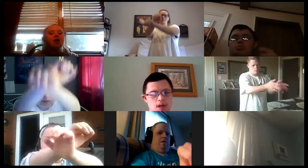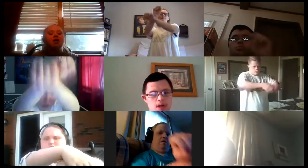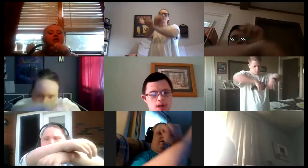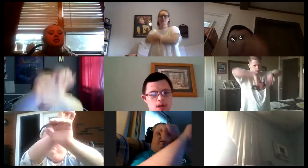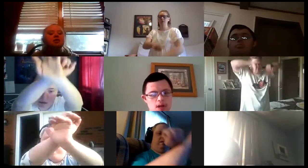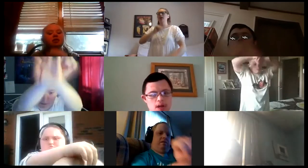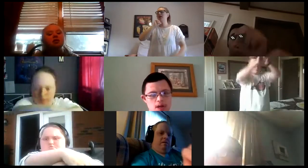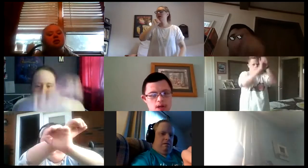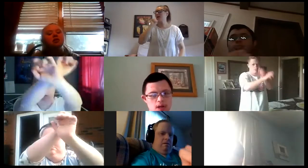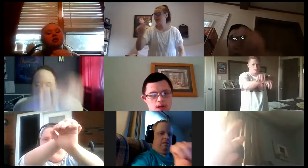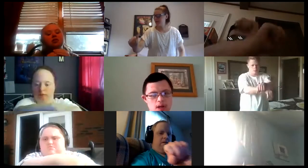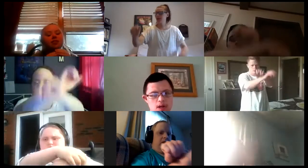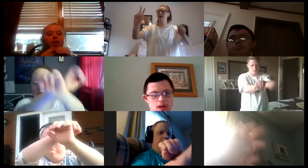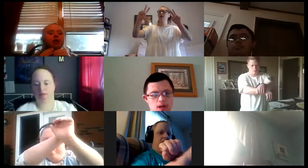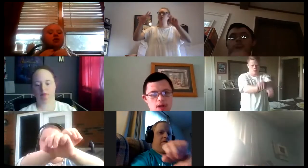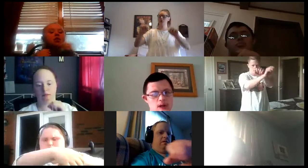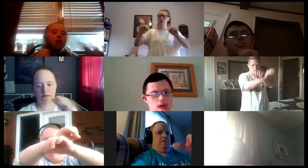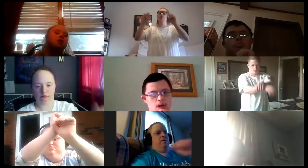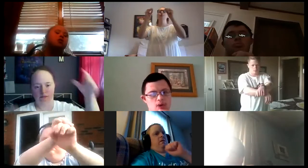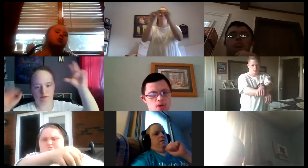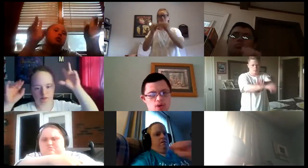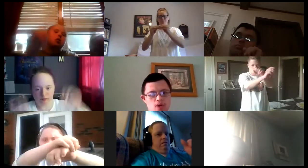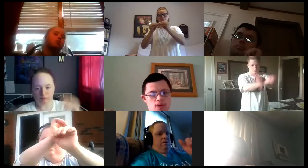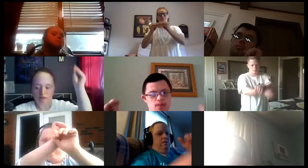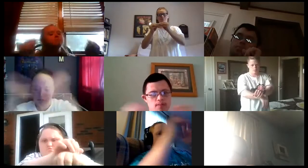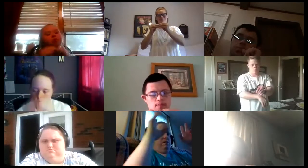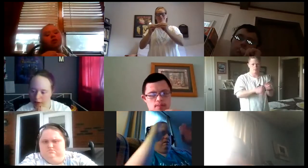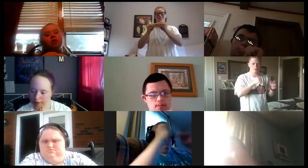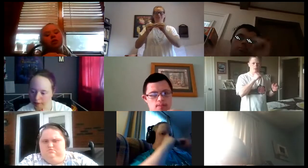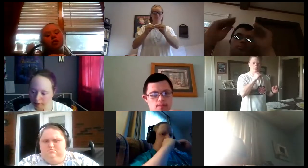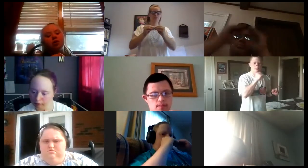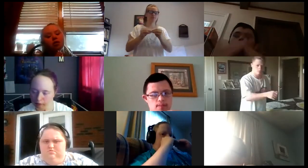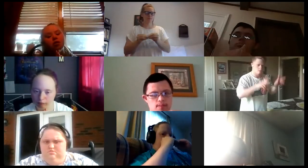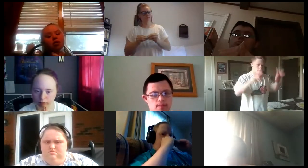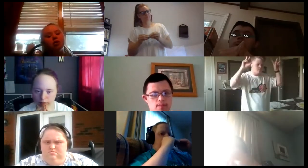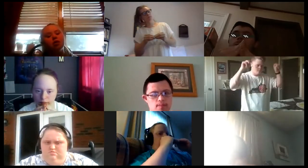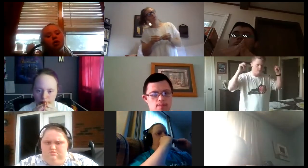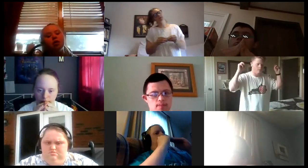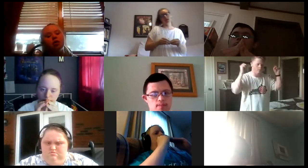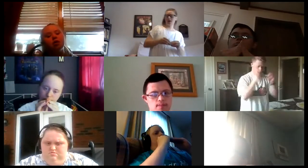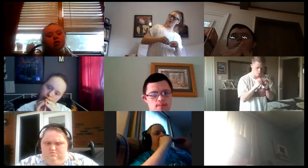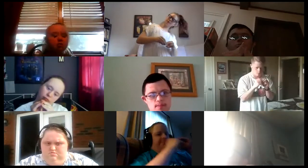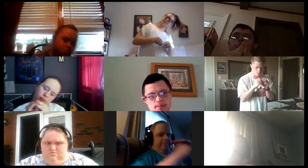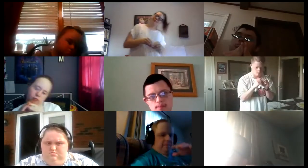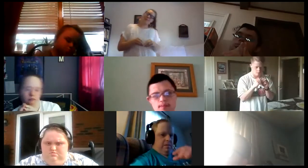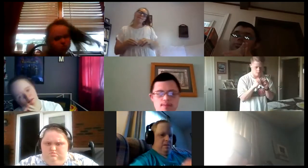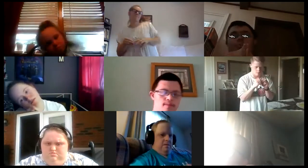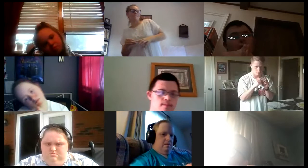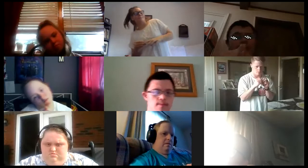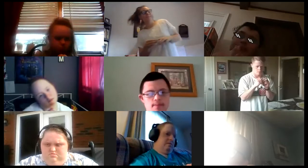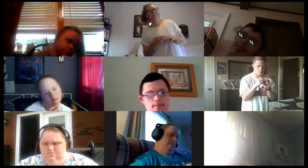till I can't no more. Head down,